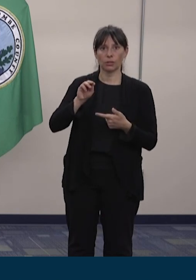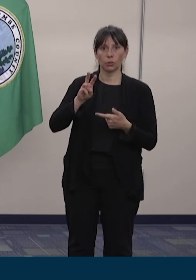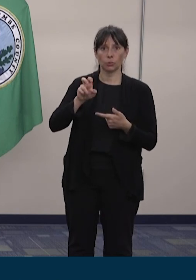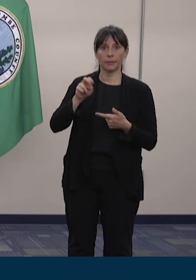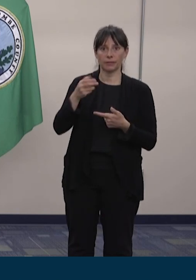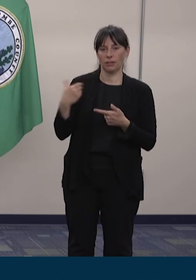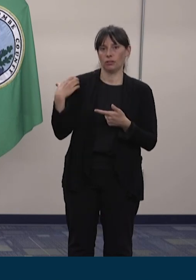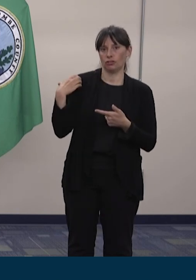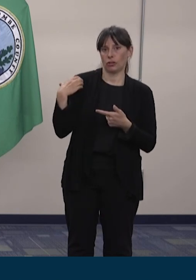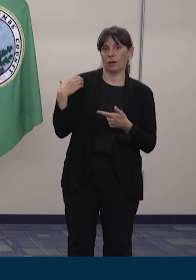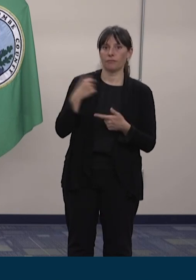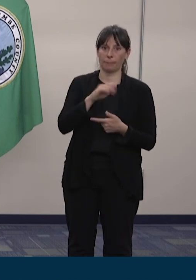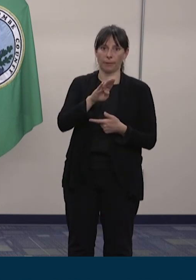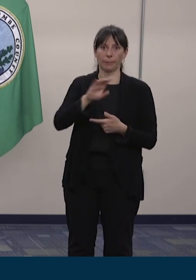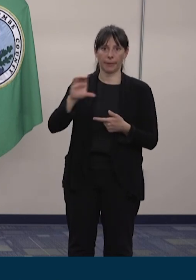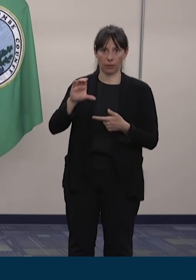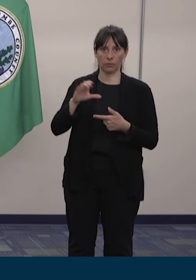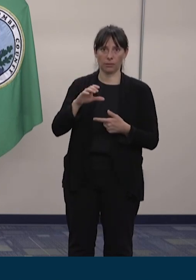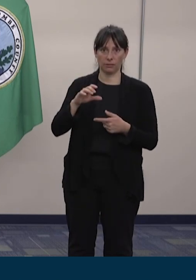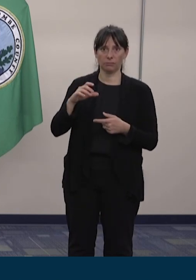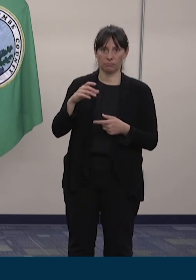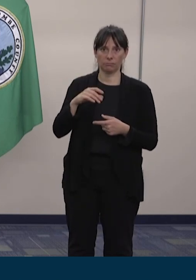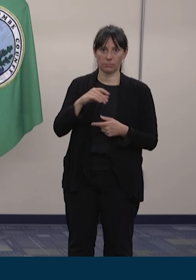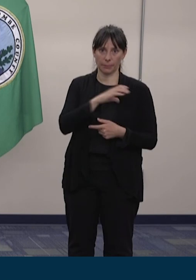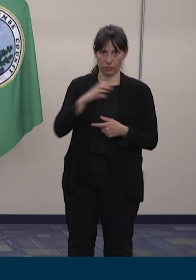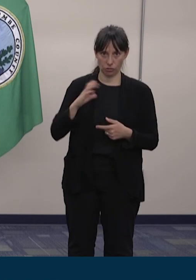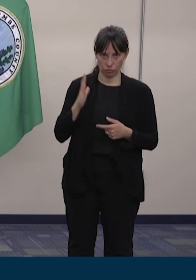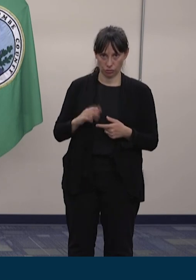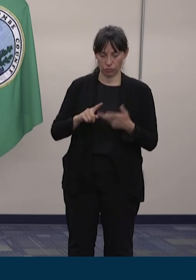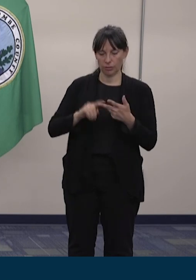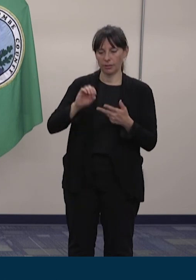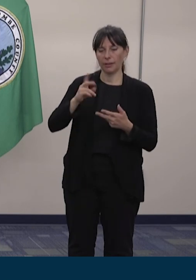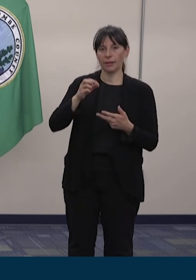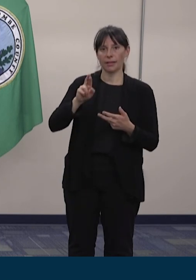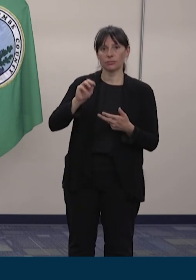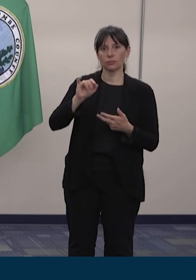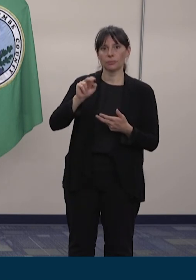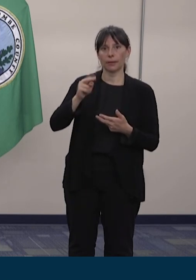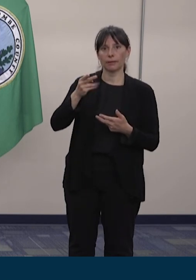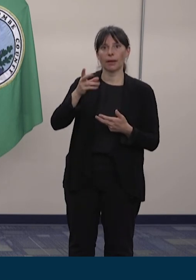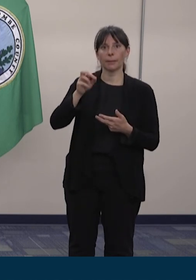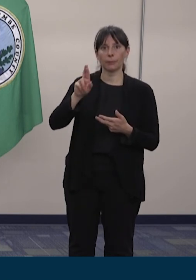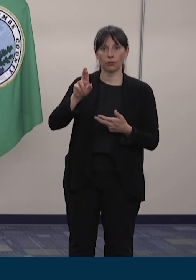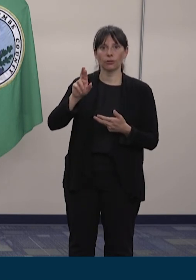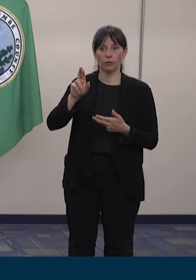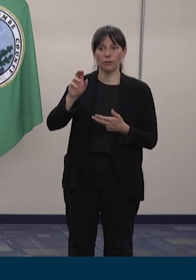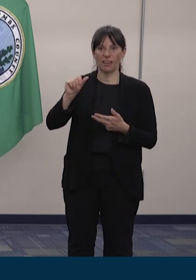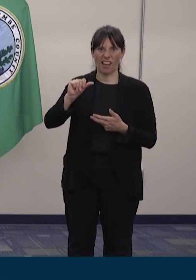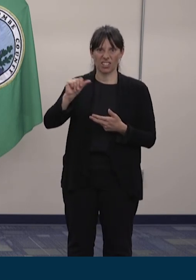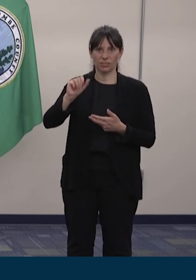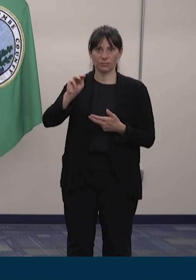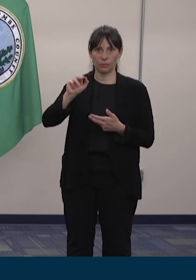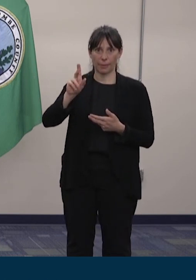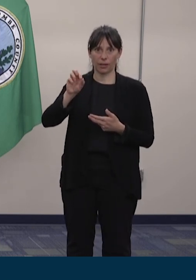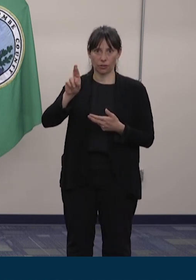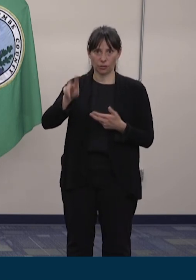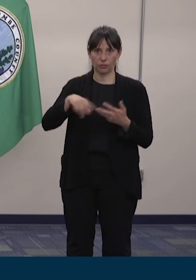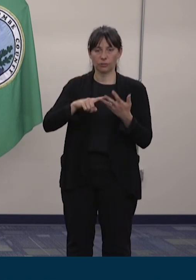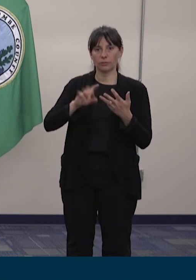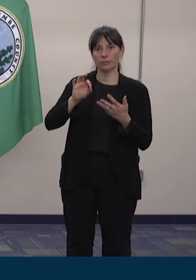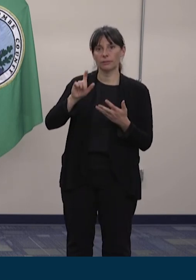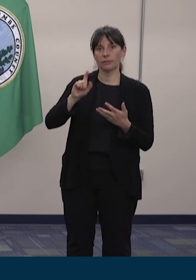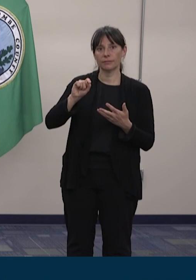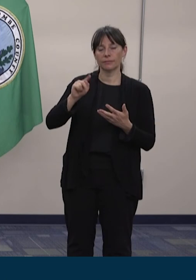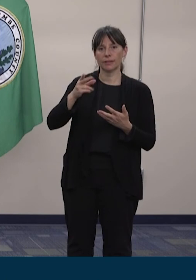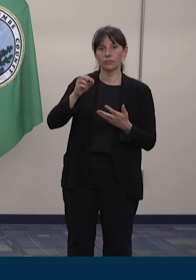Newman, Commissioners, presidente de la Junta de Esther Comisionados, Mannheimer, Mayor of Esther Asheville, Meinheimer, alcaldesa de Asheville, Fletcher Tove, Fletcher Towe, Buncombe County